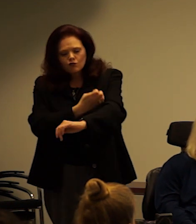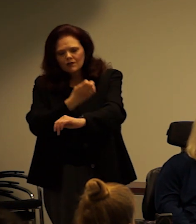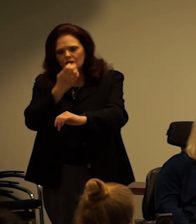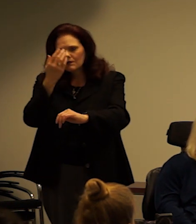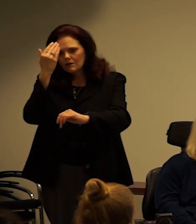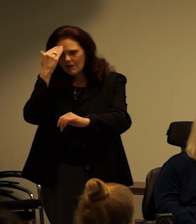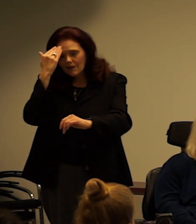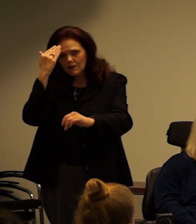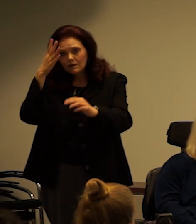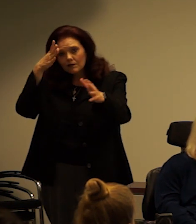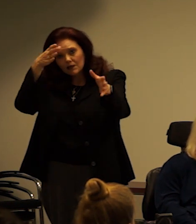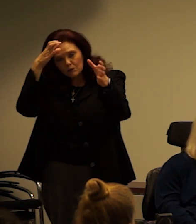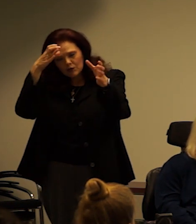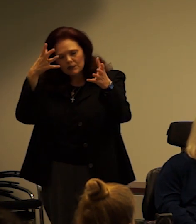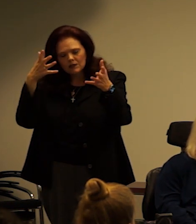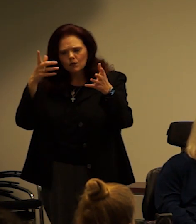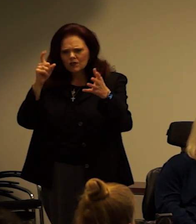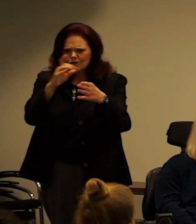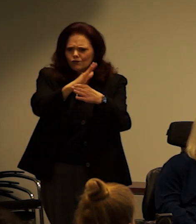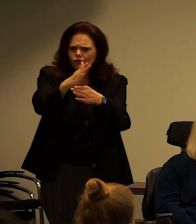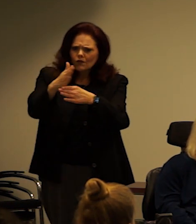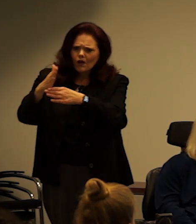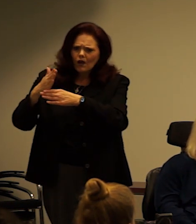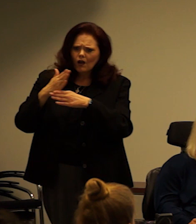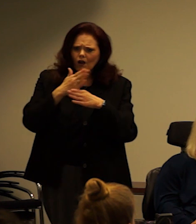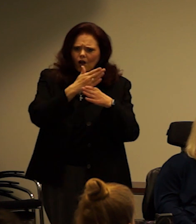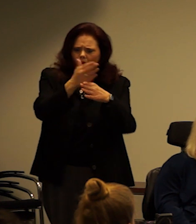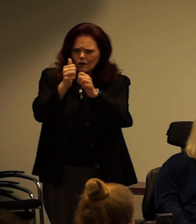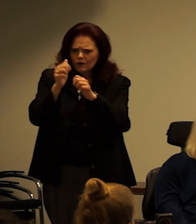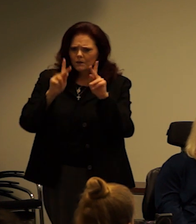and expertise. We need to start sharing it with people.